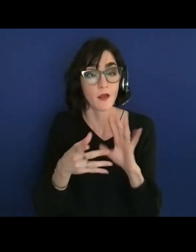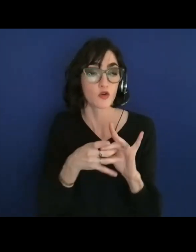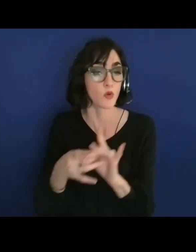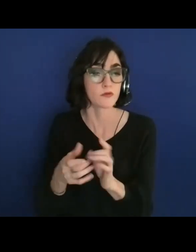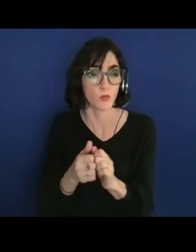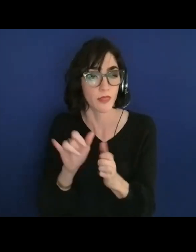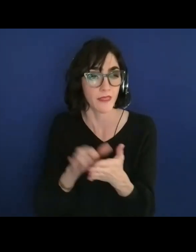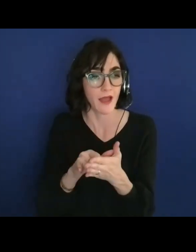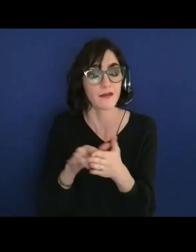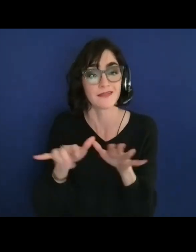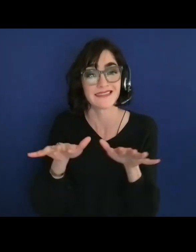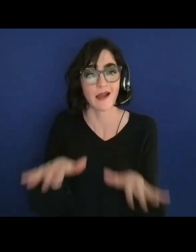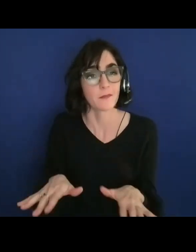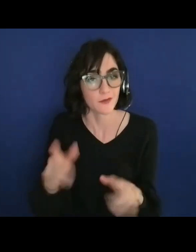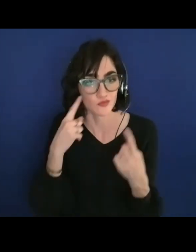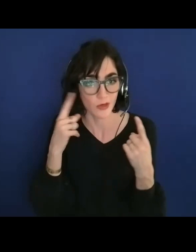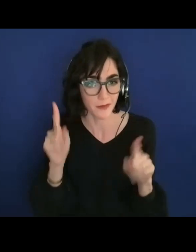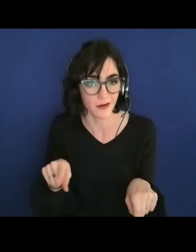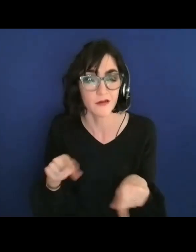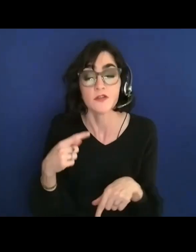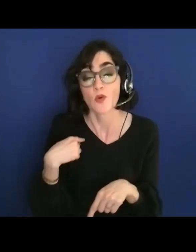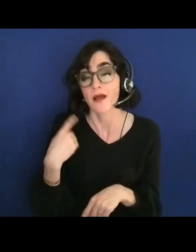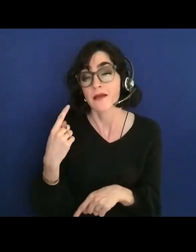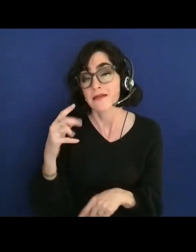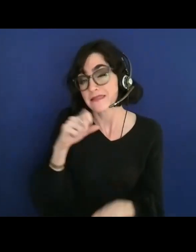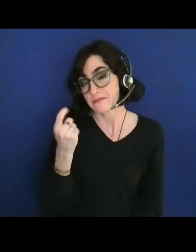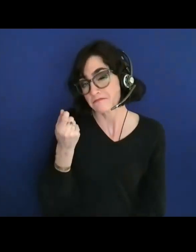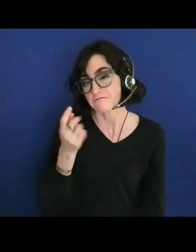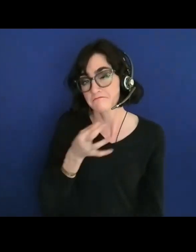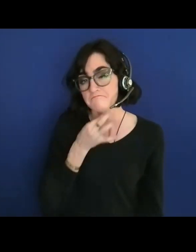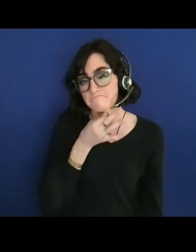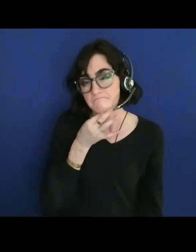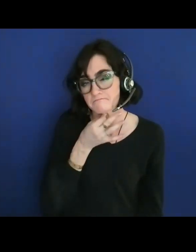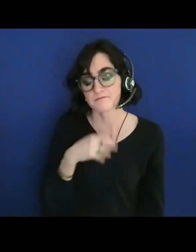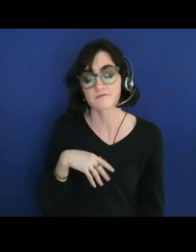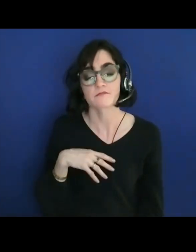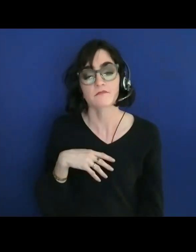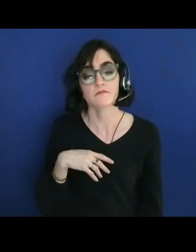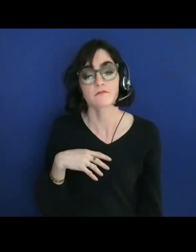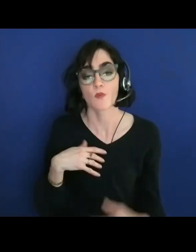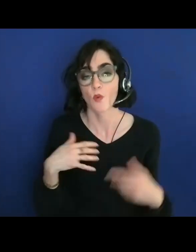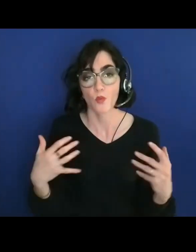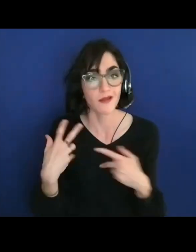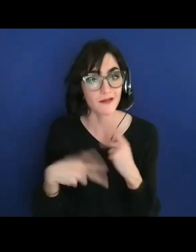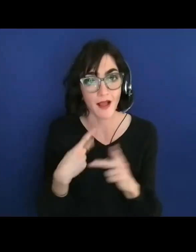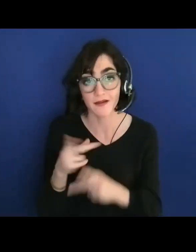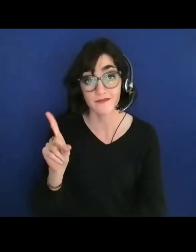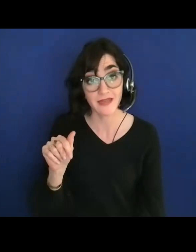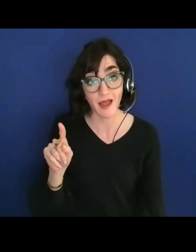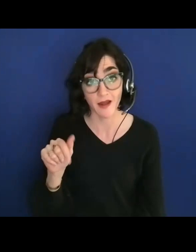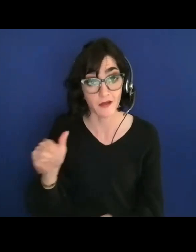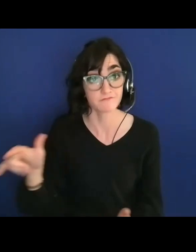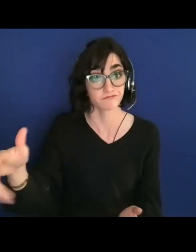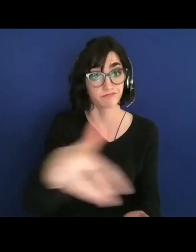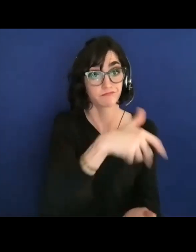that settlement agreement. So I guess I'm curious sort of more largely what kind of data is being gathered statewide,